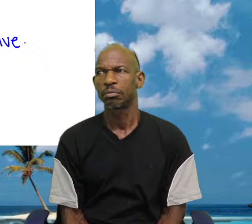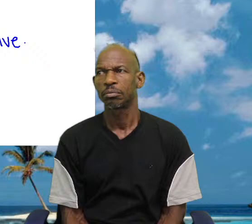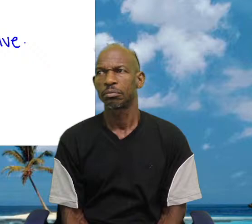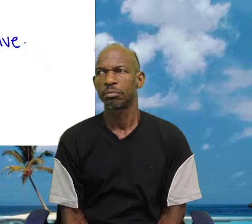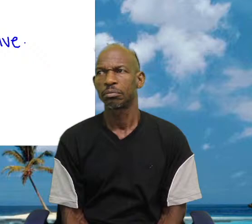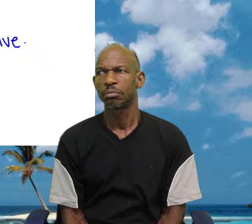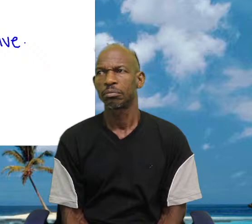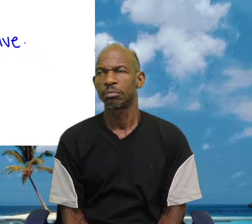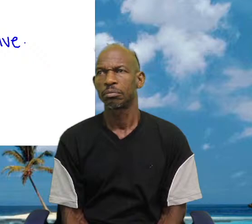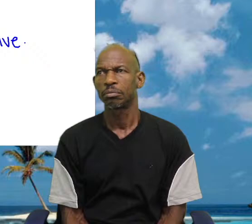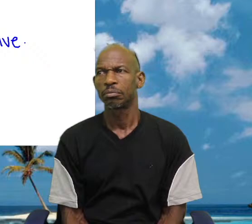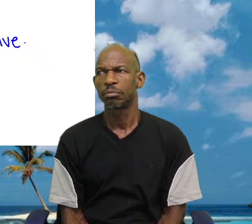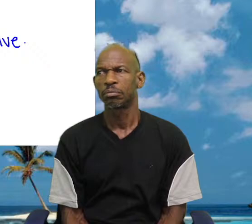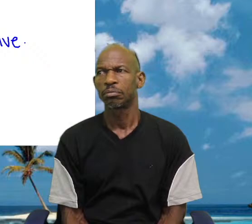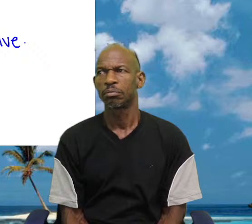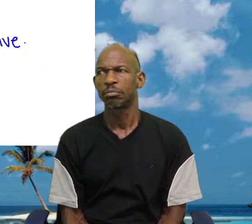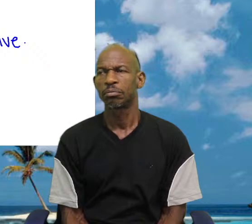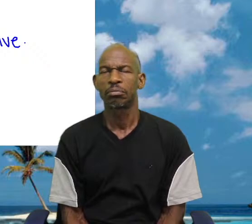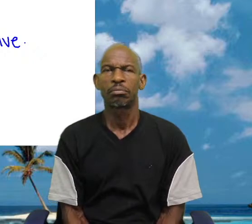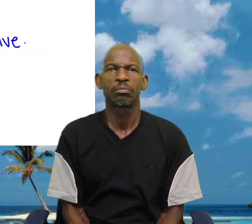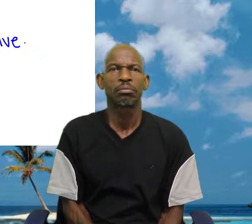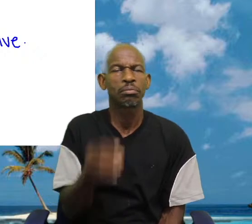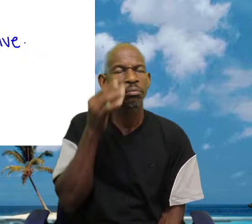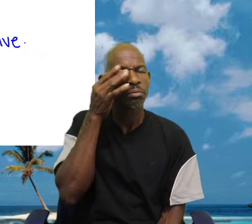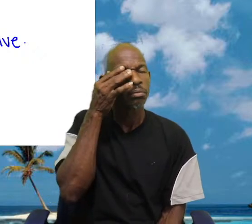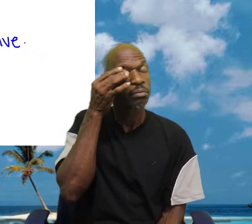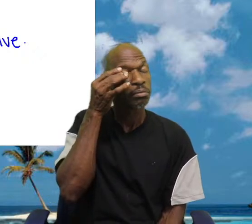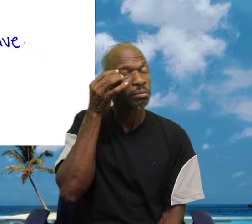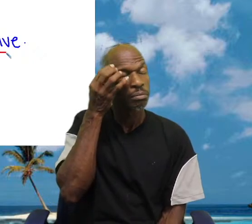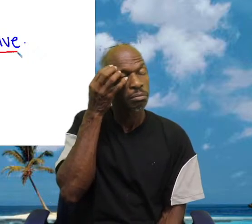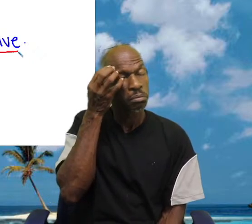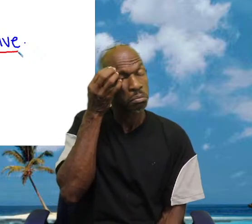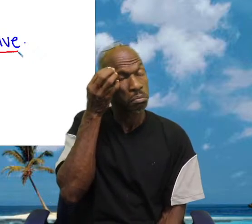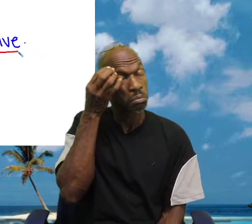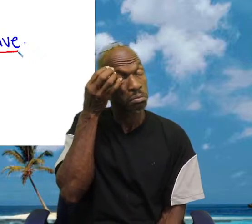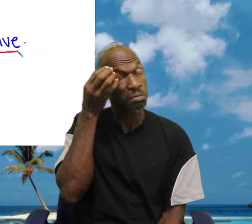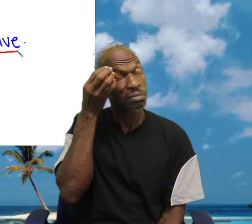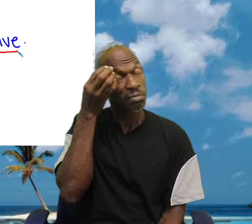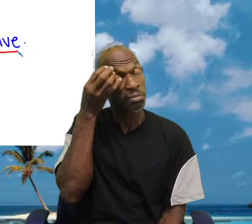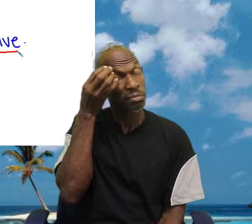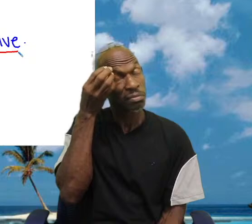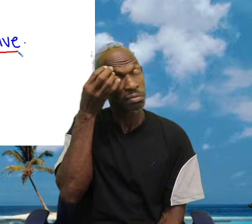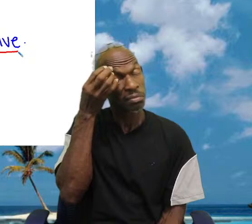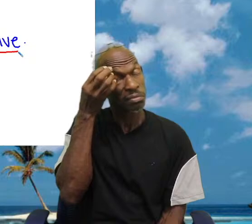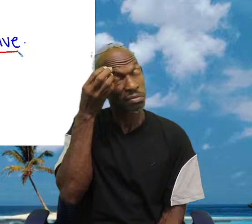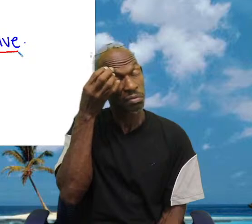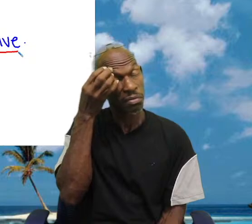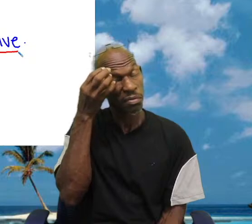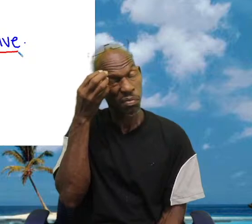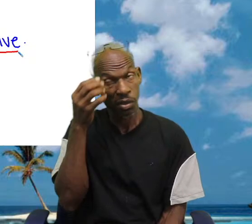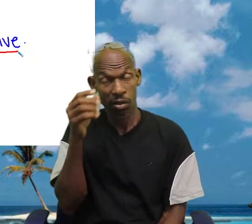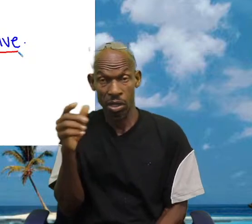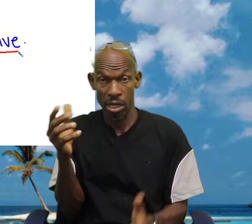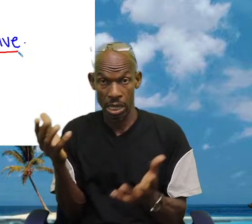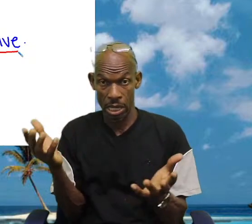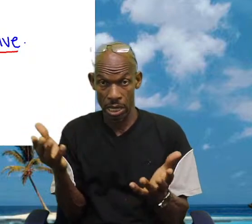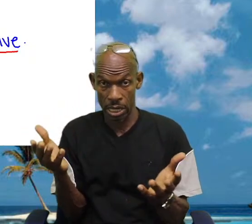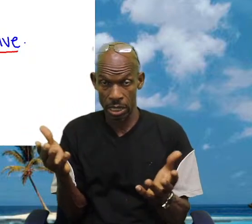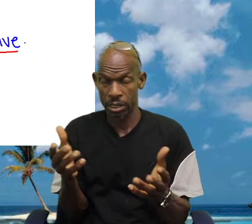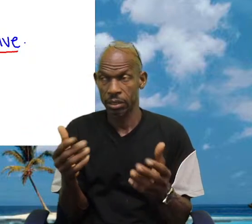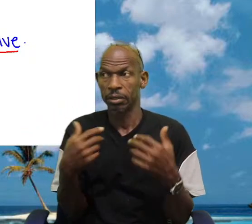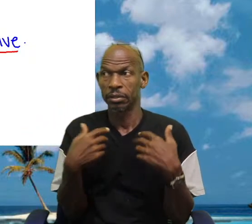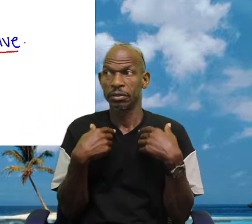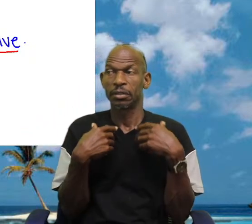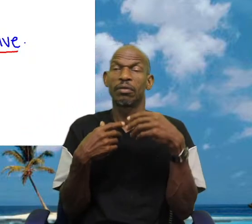first. And then another way, I can have an adjective here again at the end of my sentence. So my adjective went